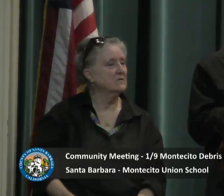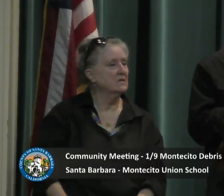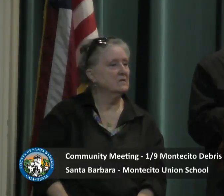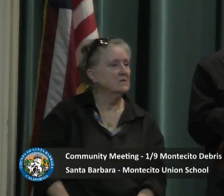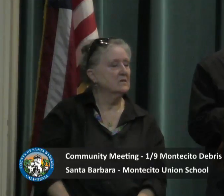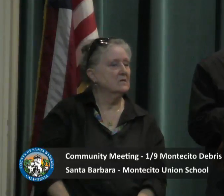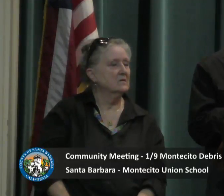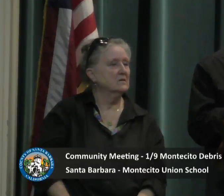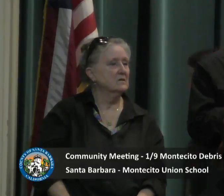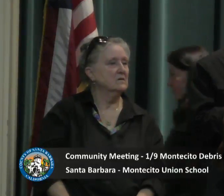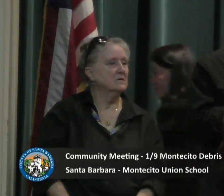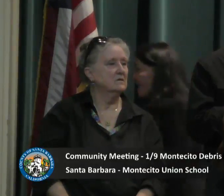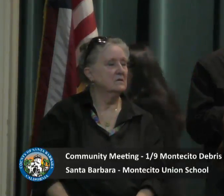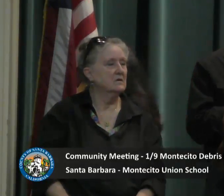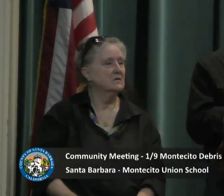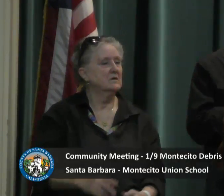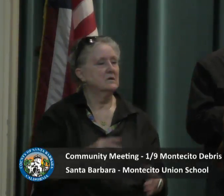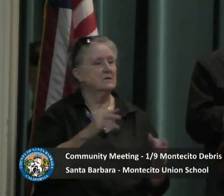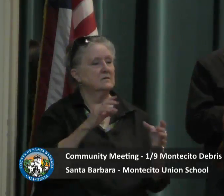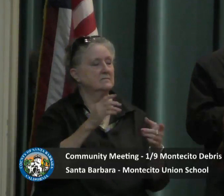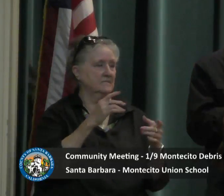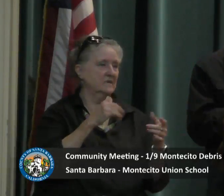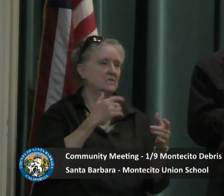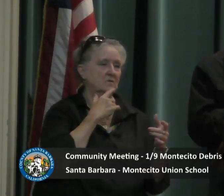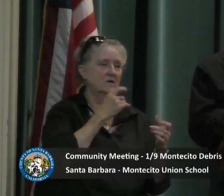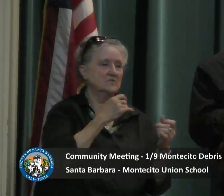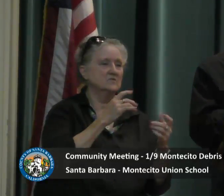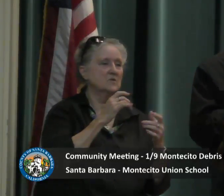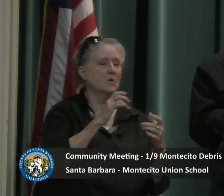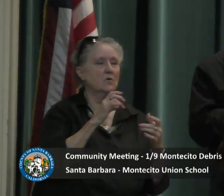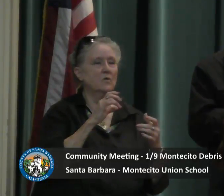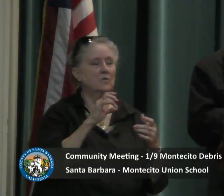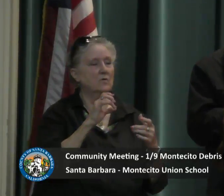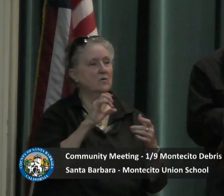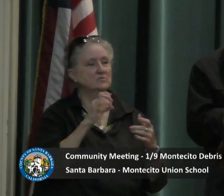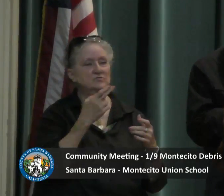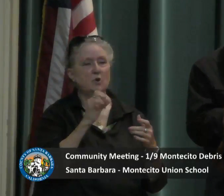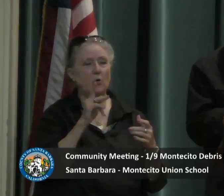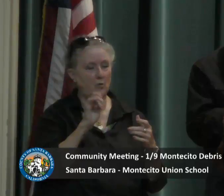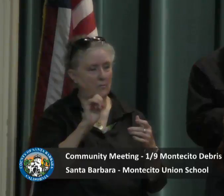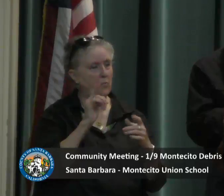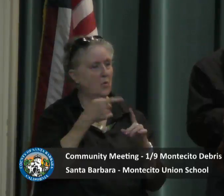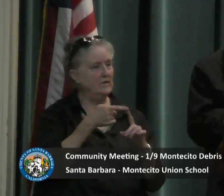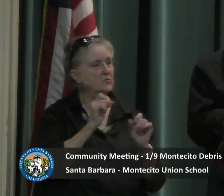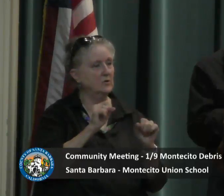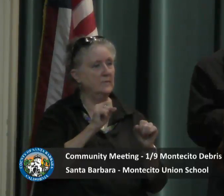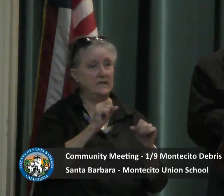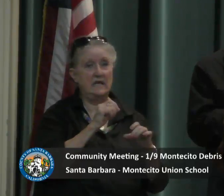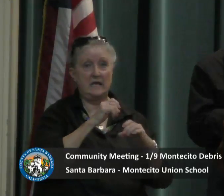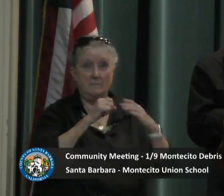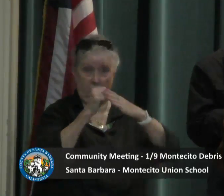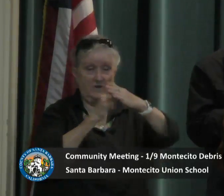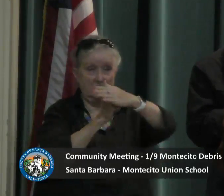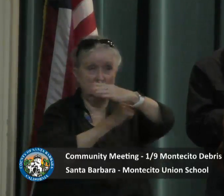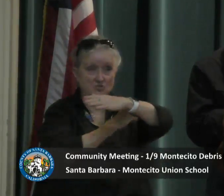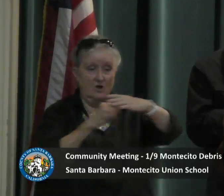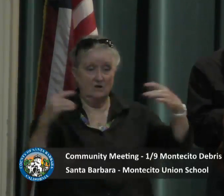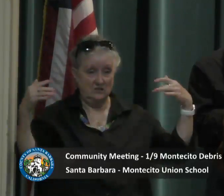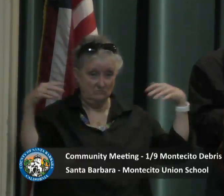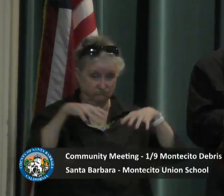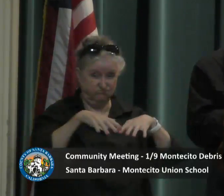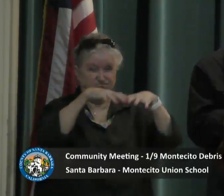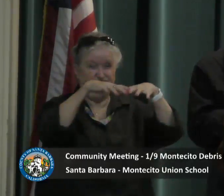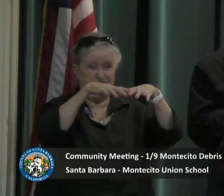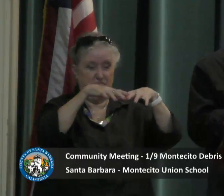Good question, I'm sorry. That's, so you have a choke point could be a bridge. It could be a really